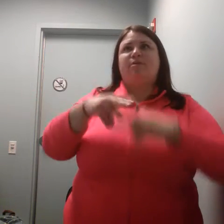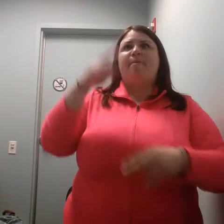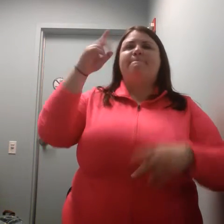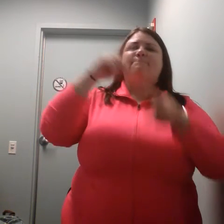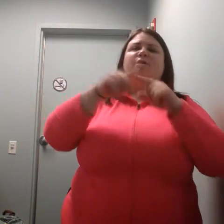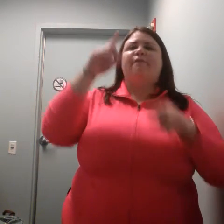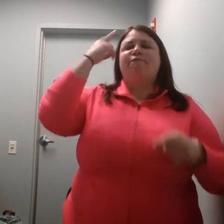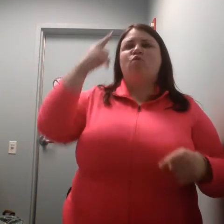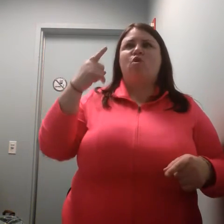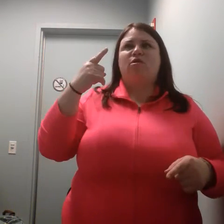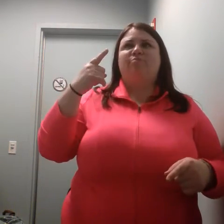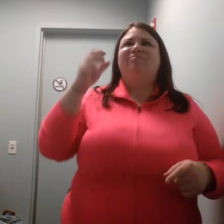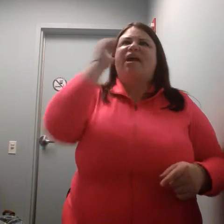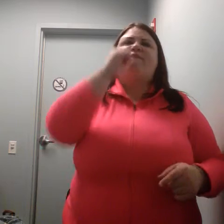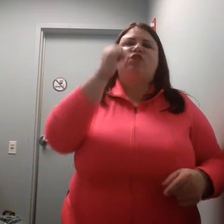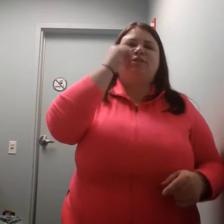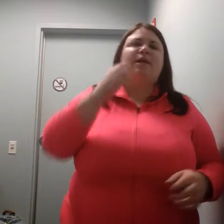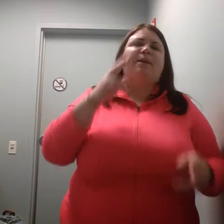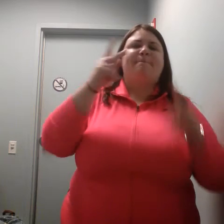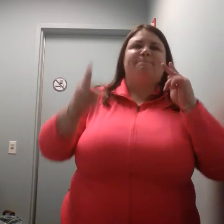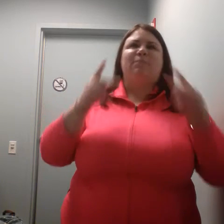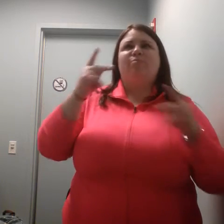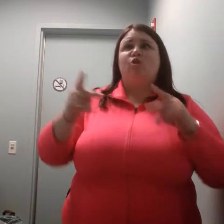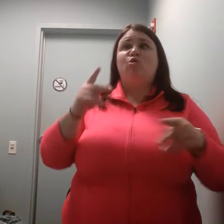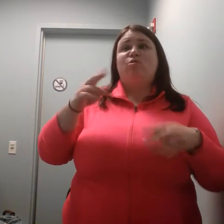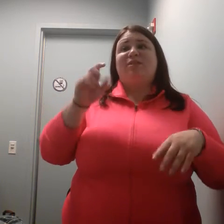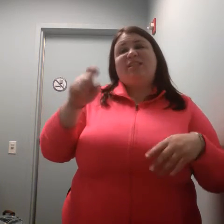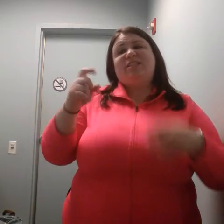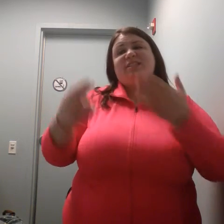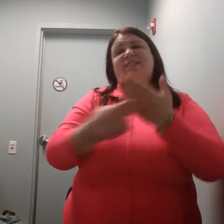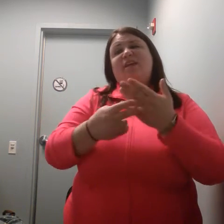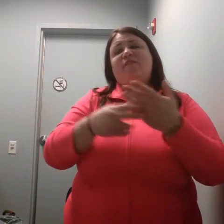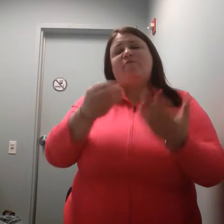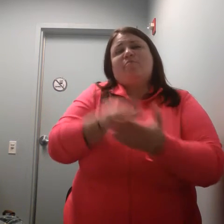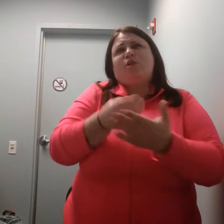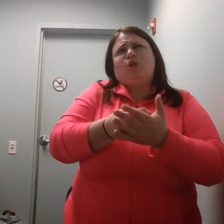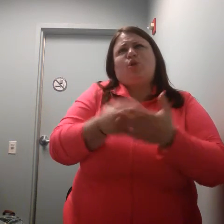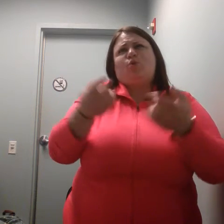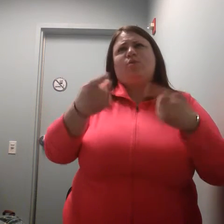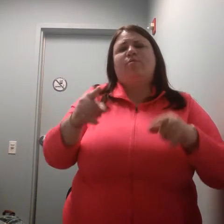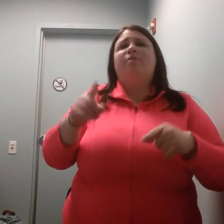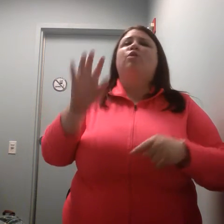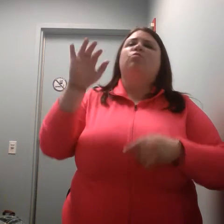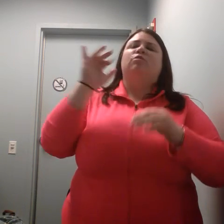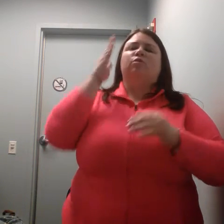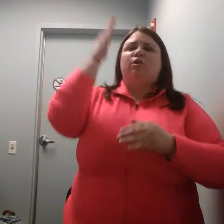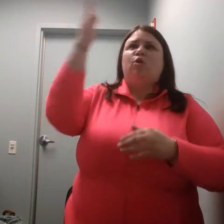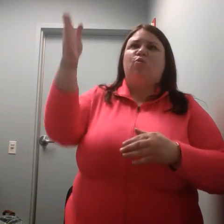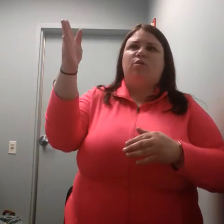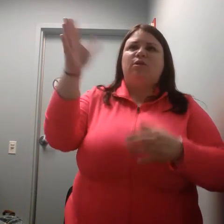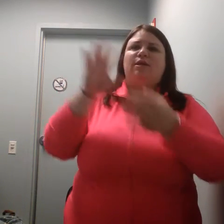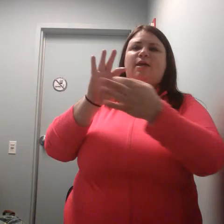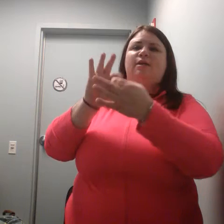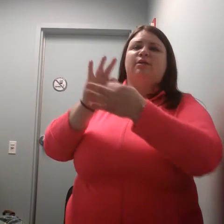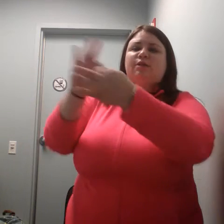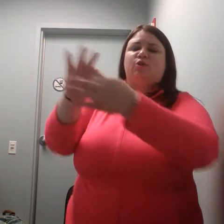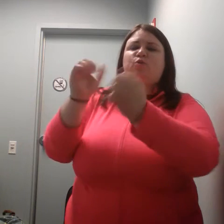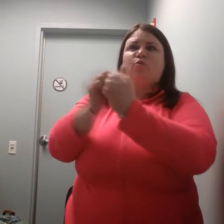save a little bit of money, a lot of times they're going to go where they can get a comparable quality at a cheaper price. And this is one of the reasons why some of the big box